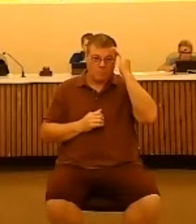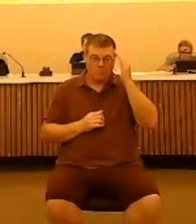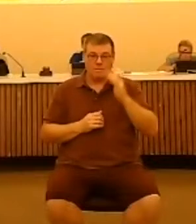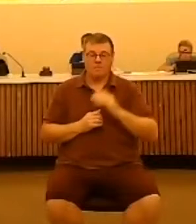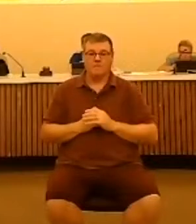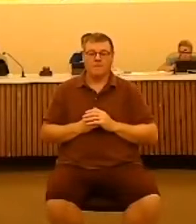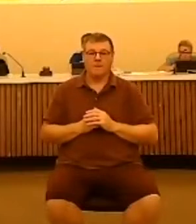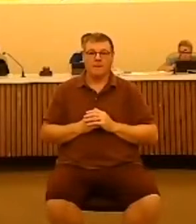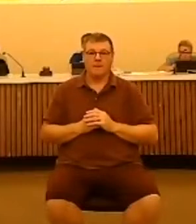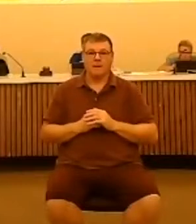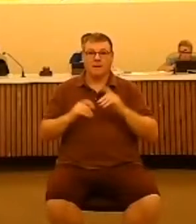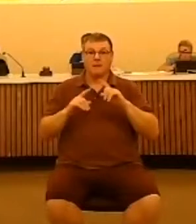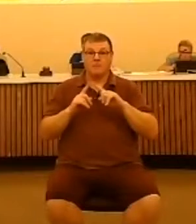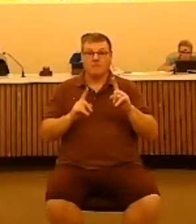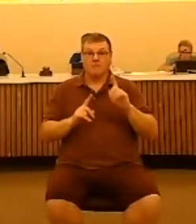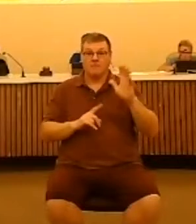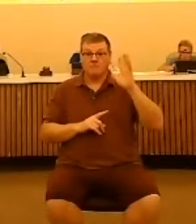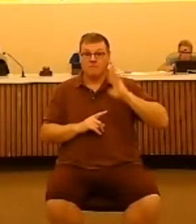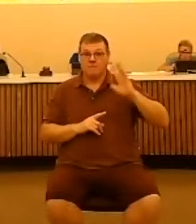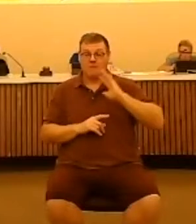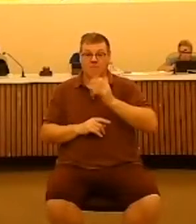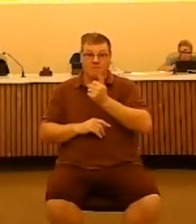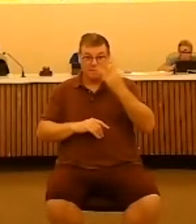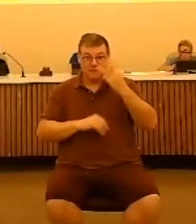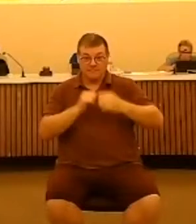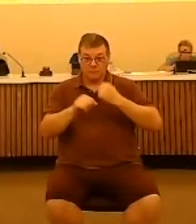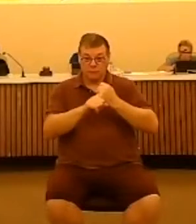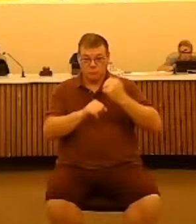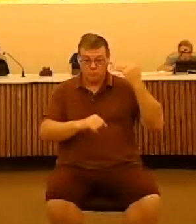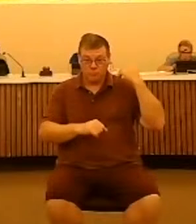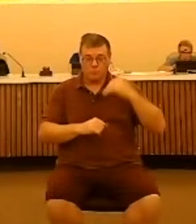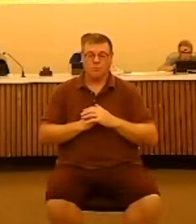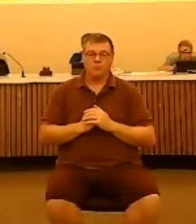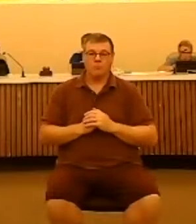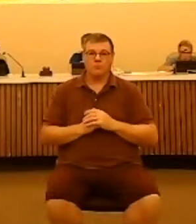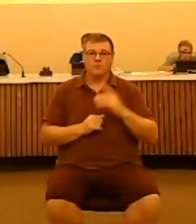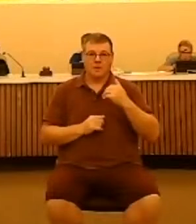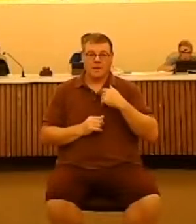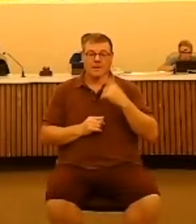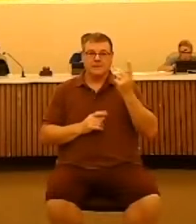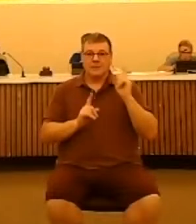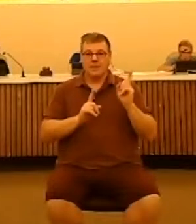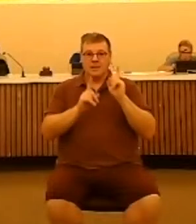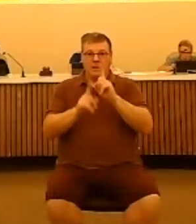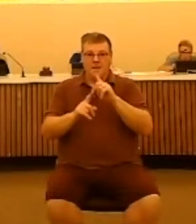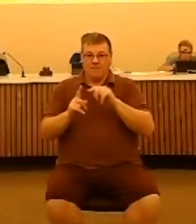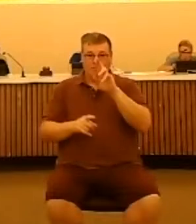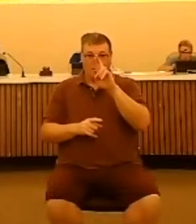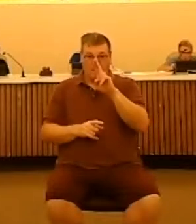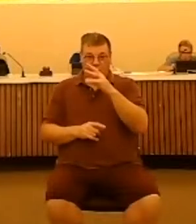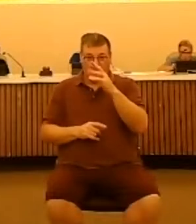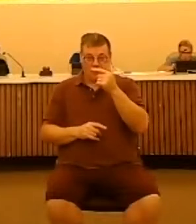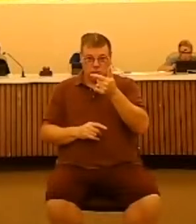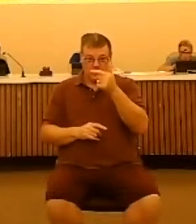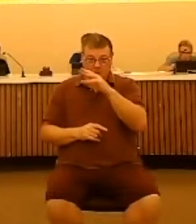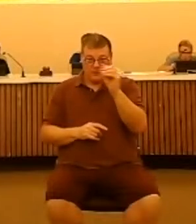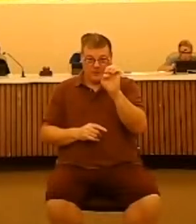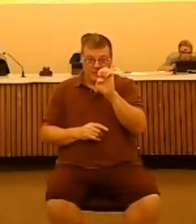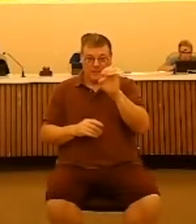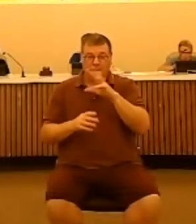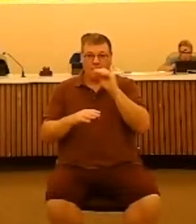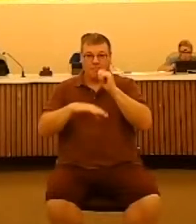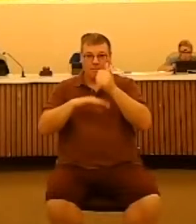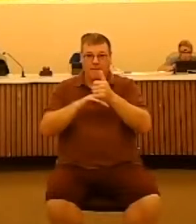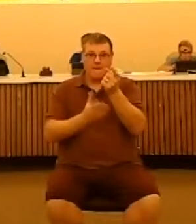not. But back several years ago, we had somebody come in from RG&E and place some kind